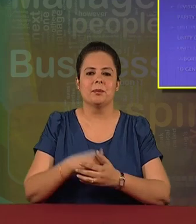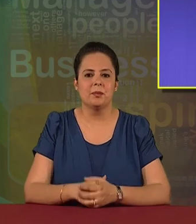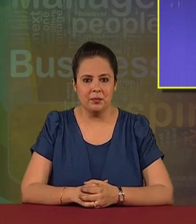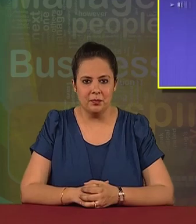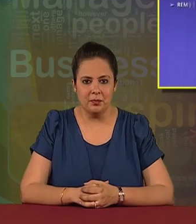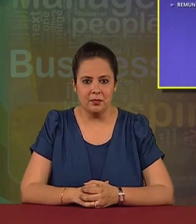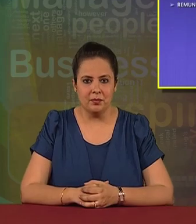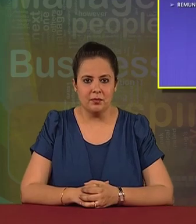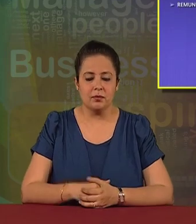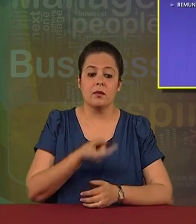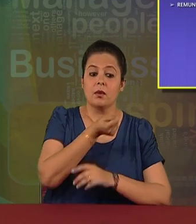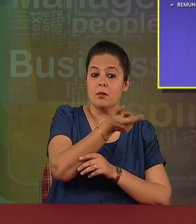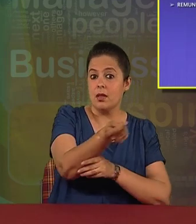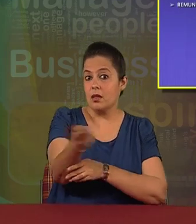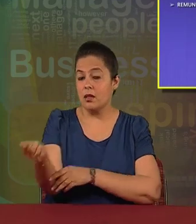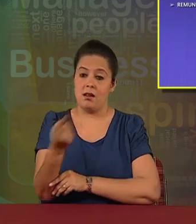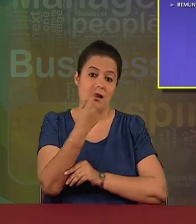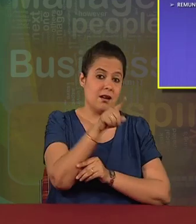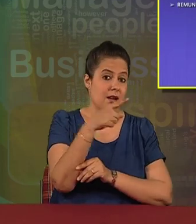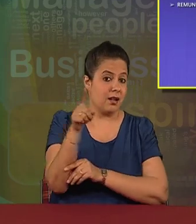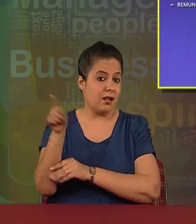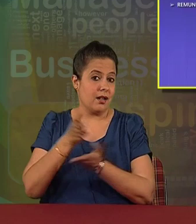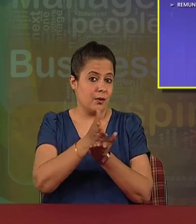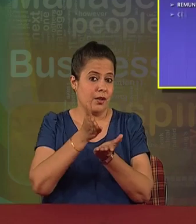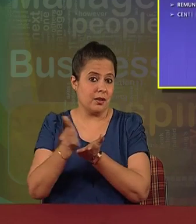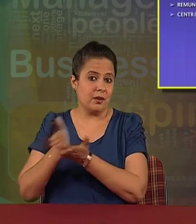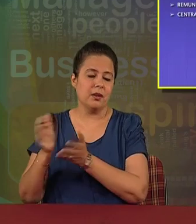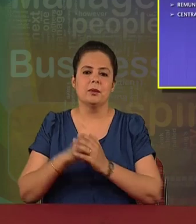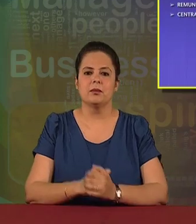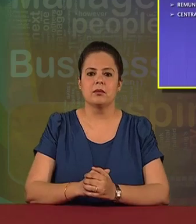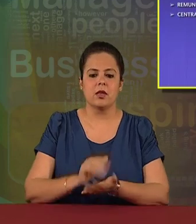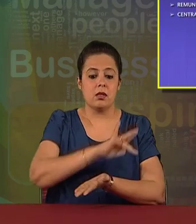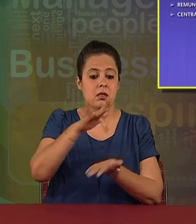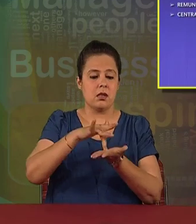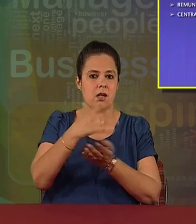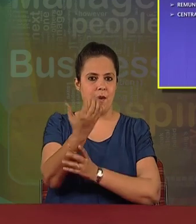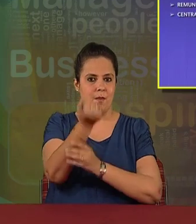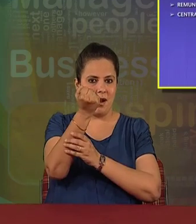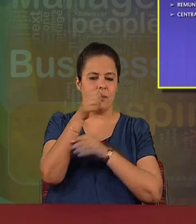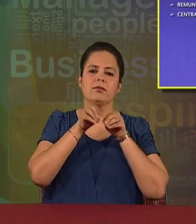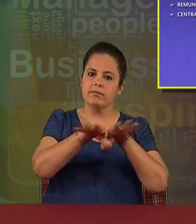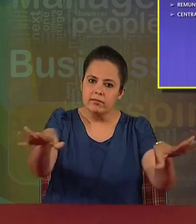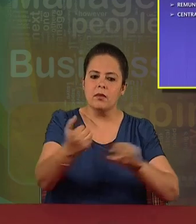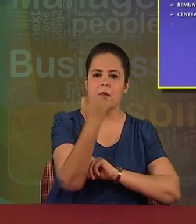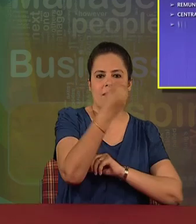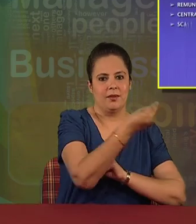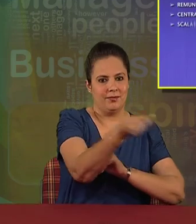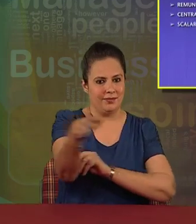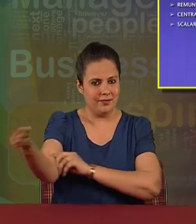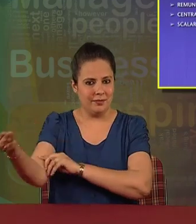Number 7, fair remuneration to the employees. Number 8, centralization and decentralization. Number